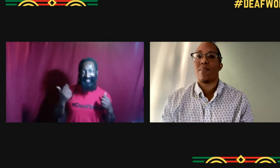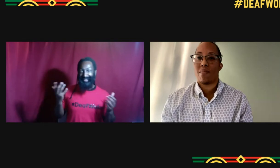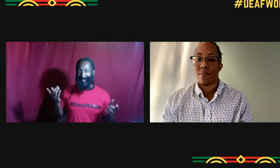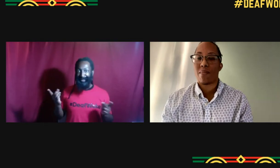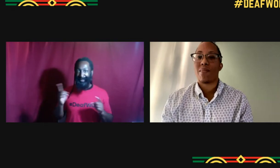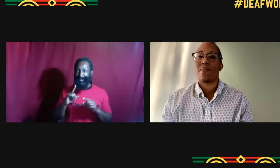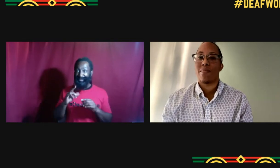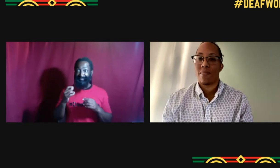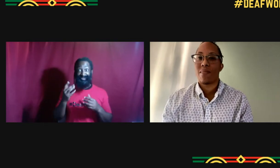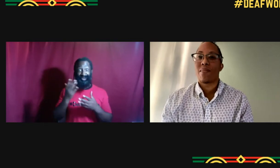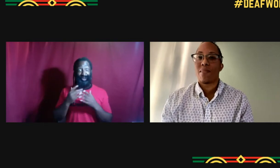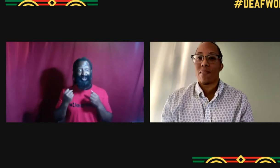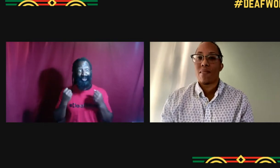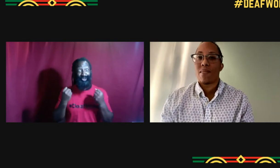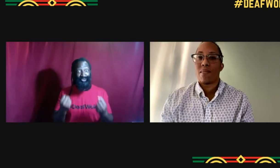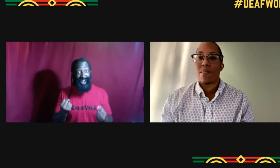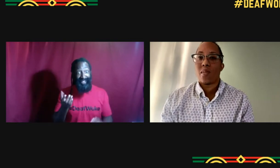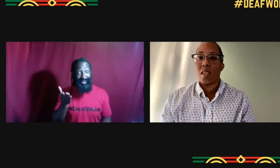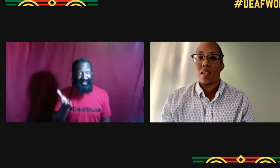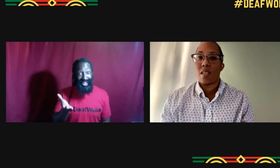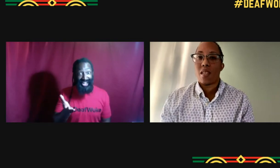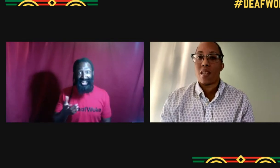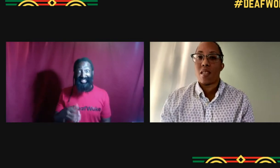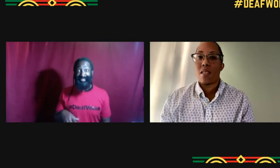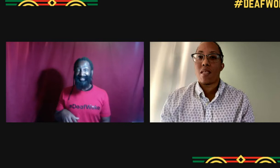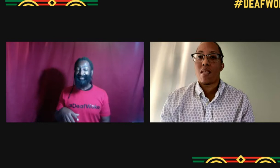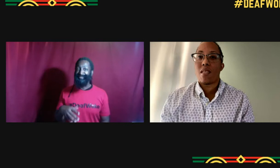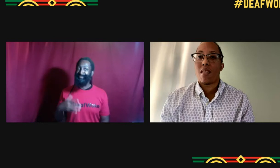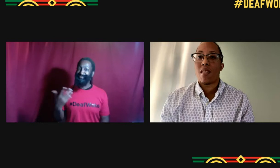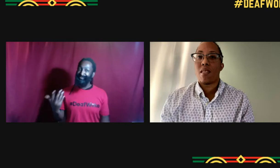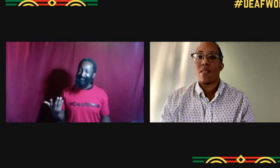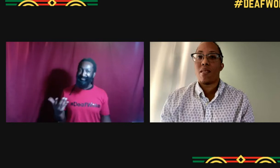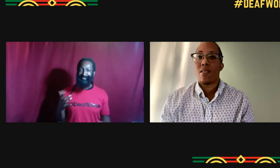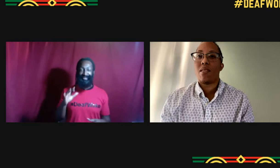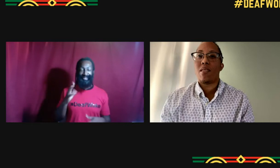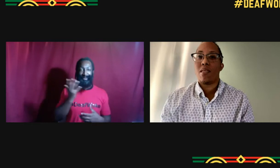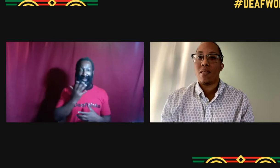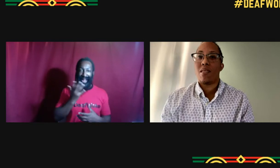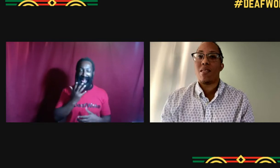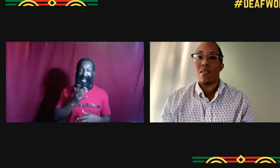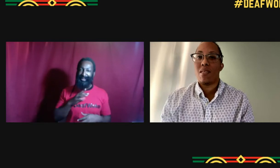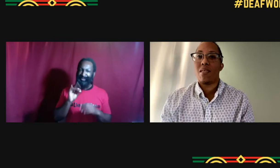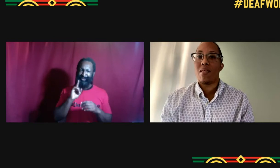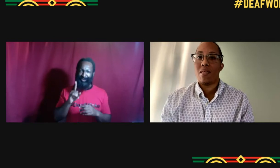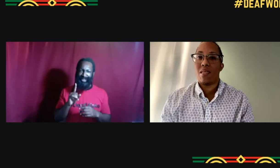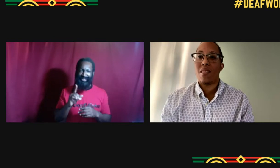can share your personal life with, your personal experience. I mean, simply is